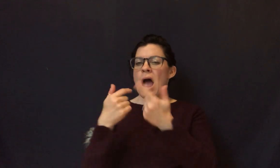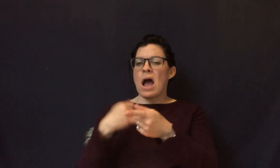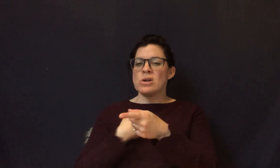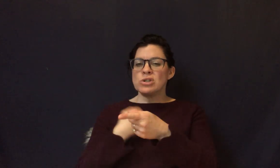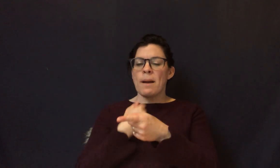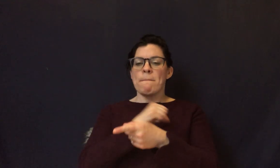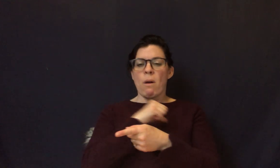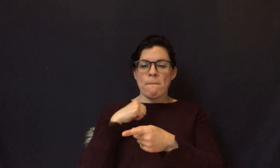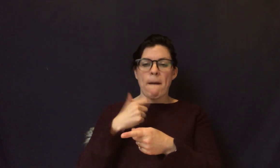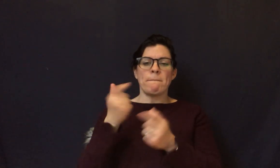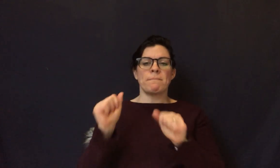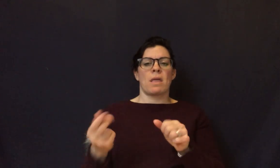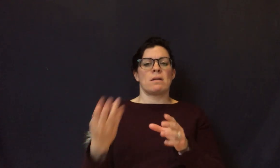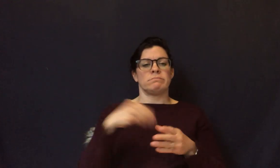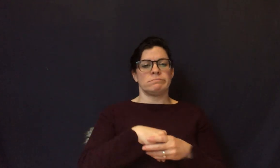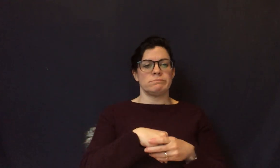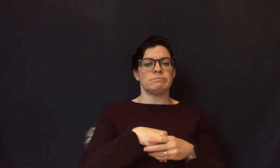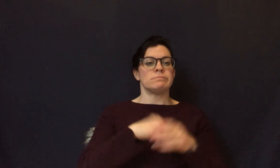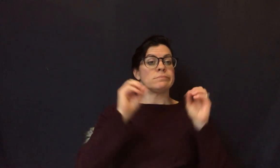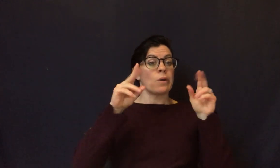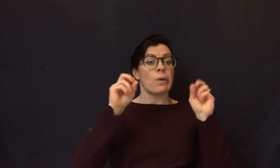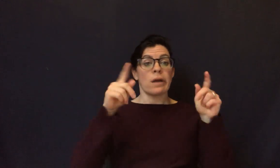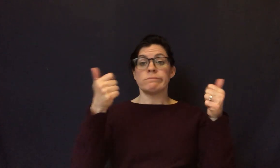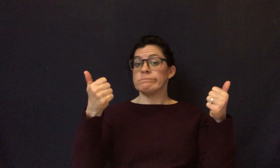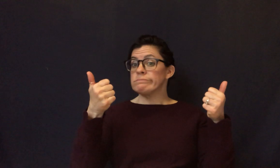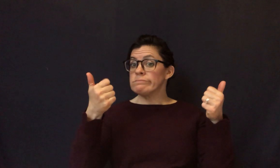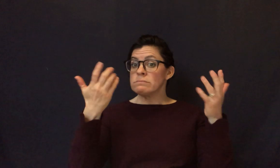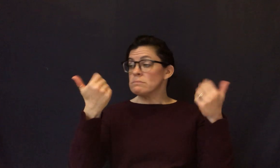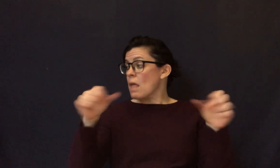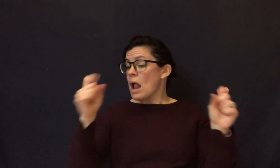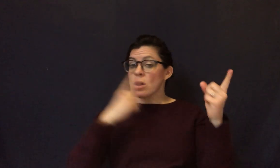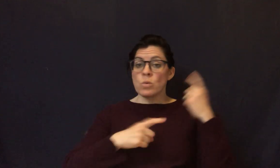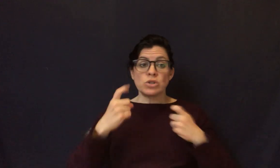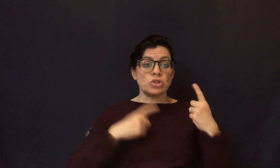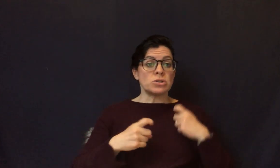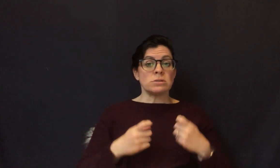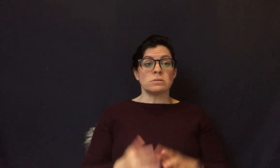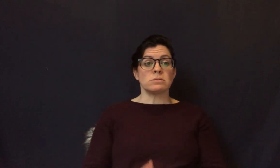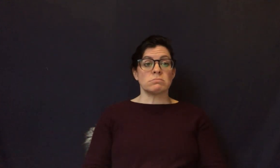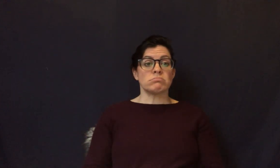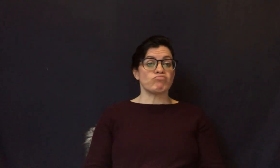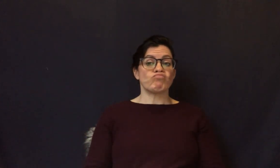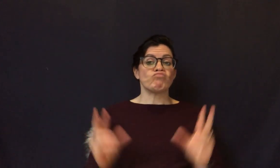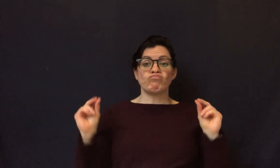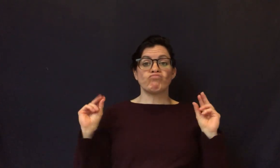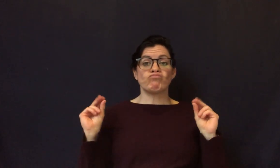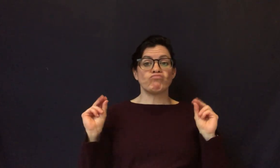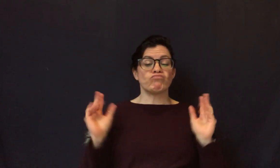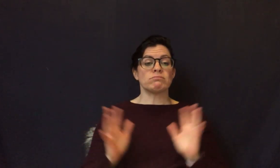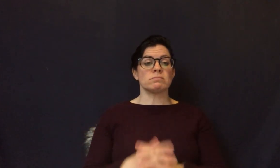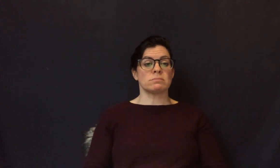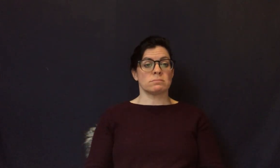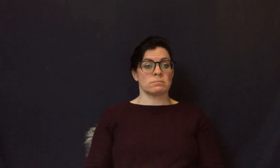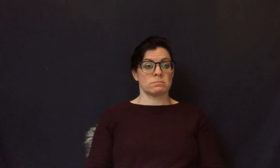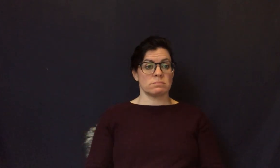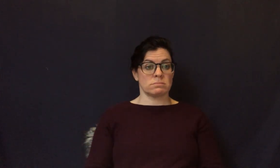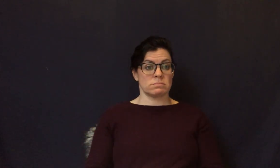there? Nope. Nope. Megan, if you need help with your other project, you gotta let me know, because you only got about a week and a half to do